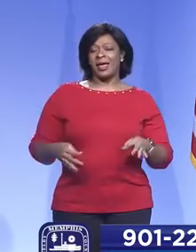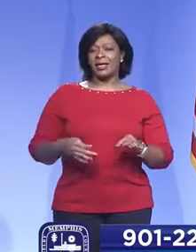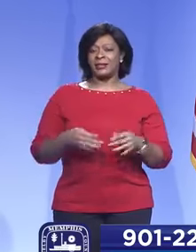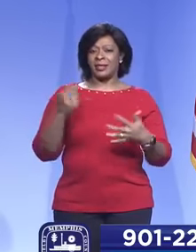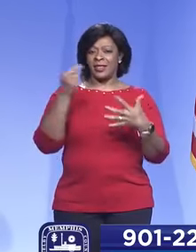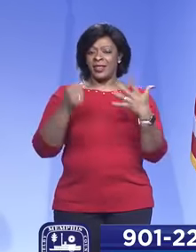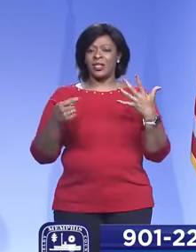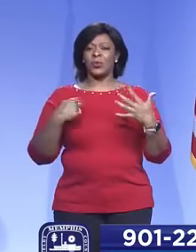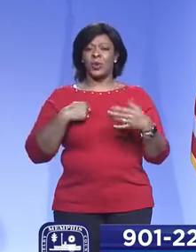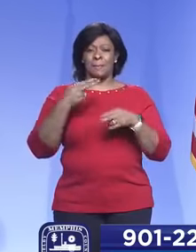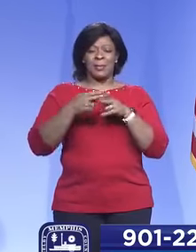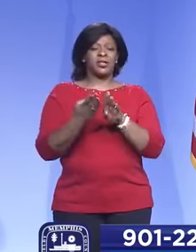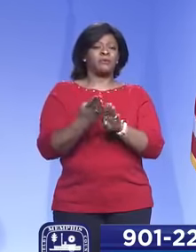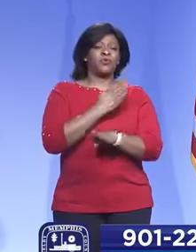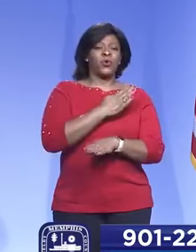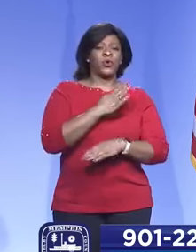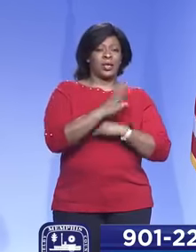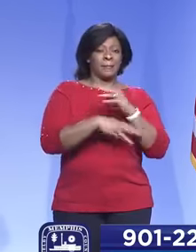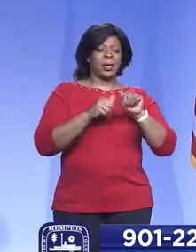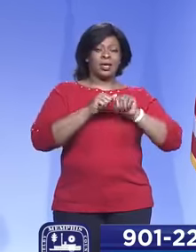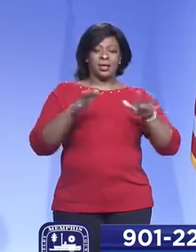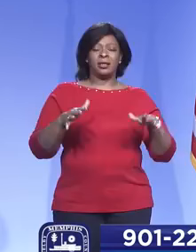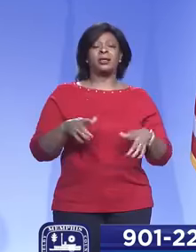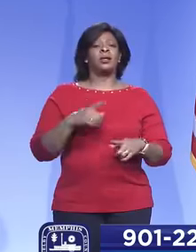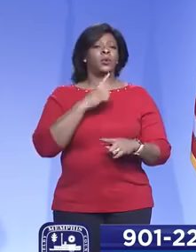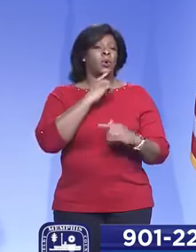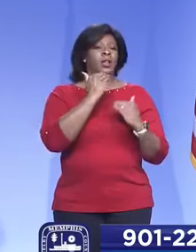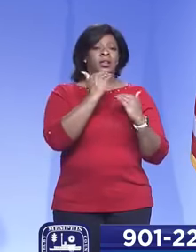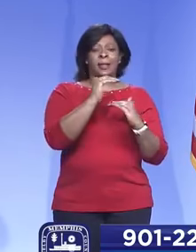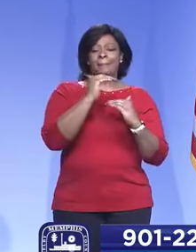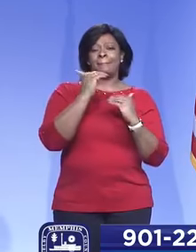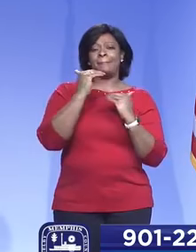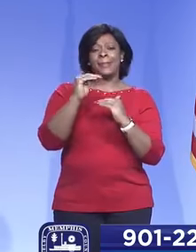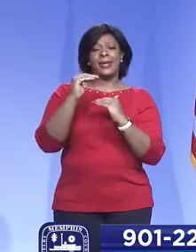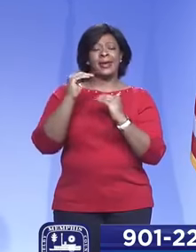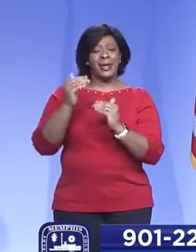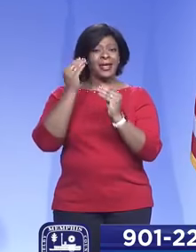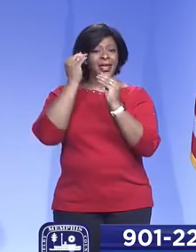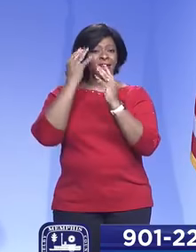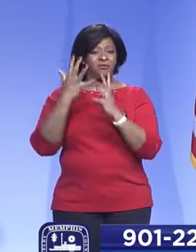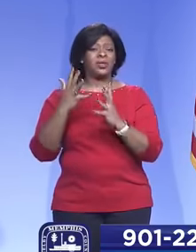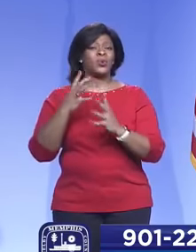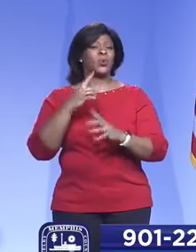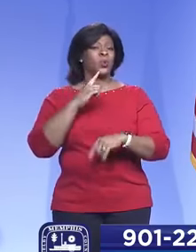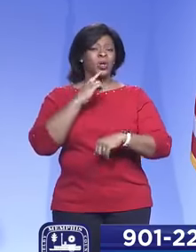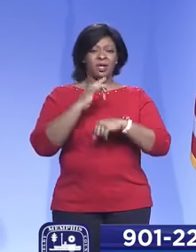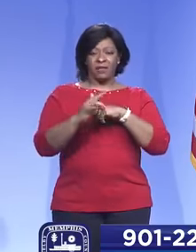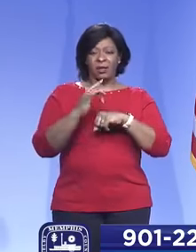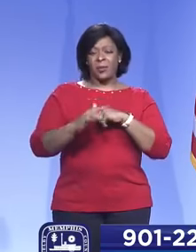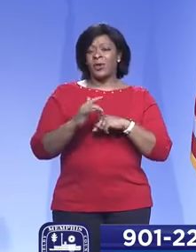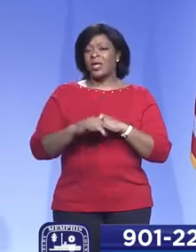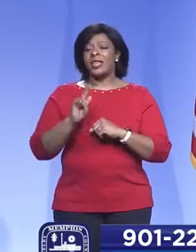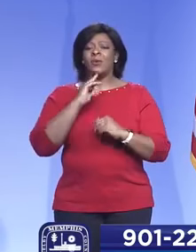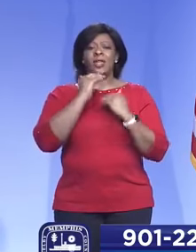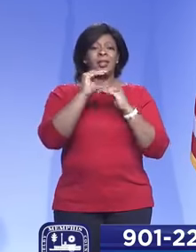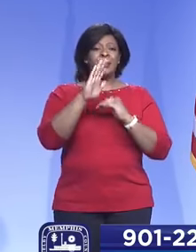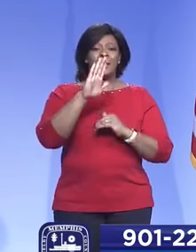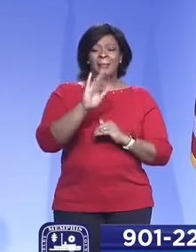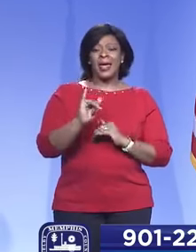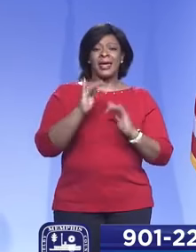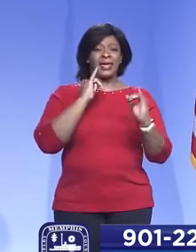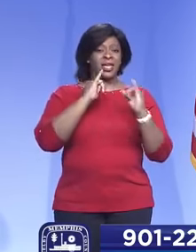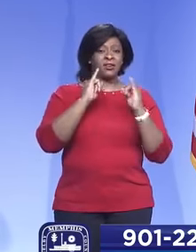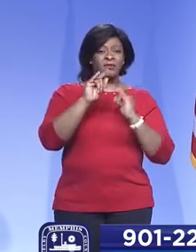that we said early in the pandemic. There are limits to the information that's available, and that's limited by